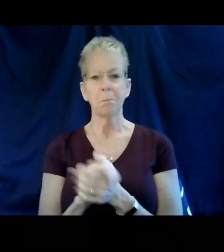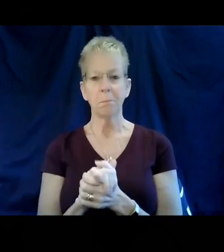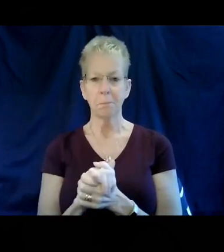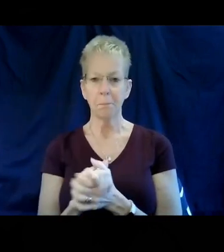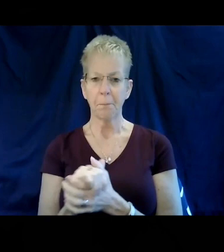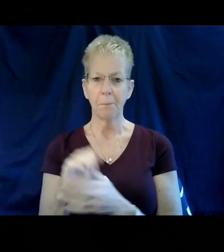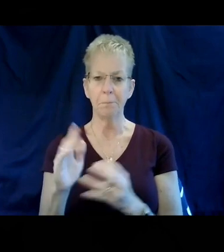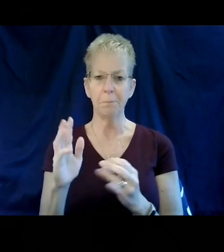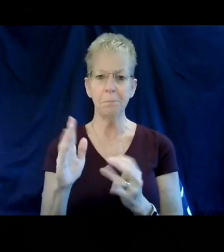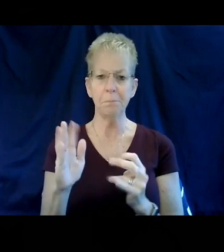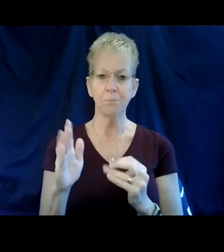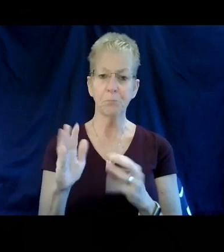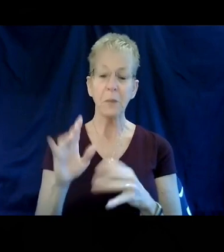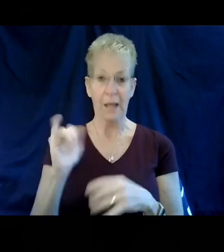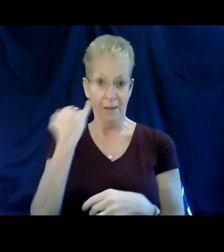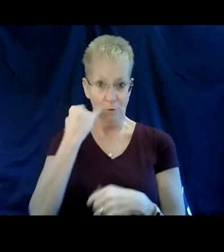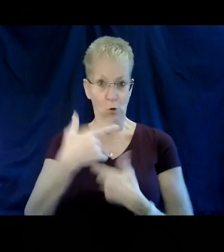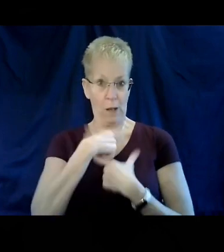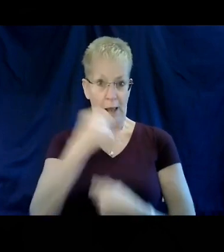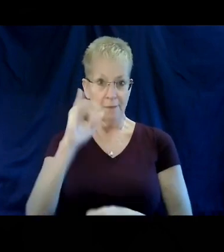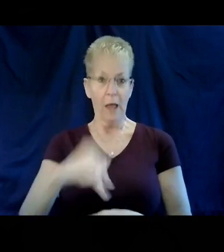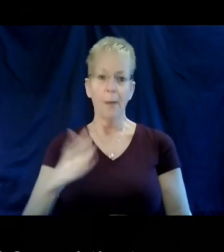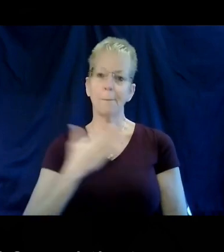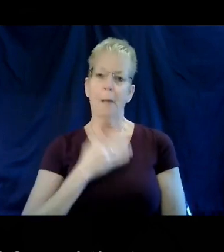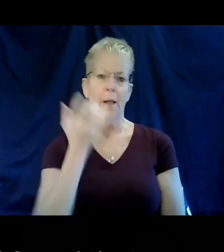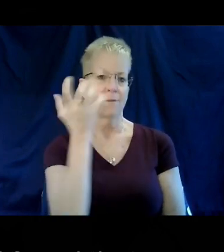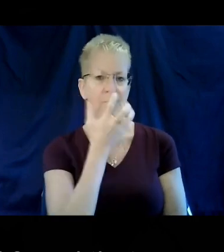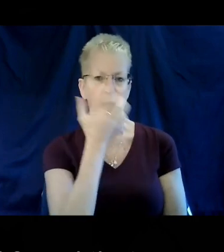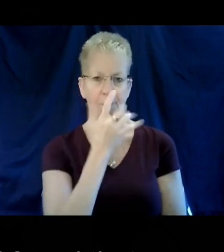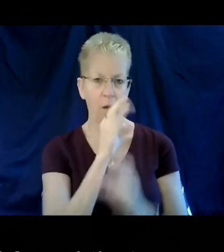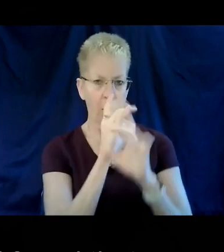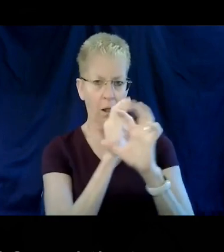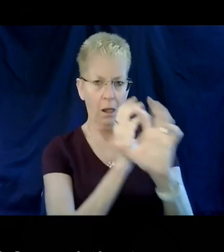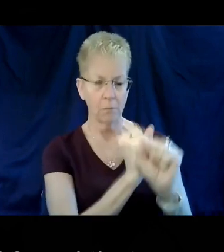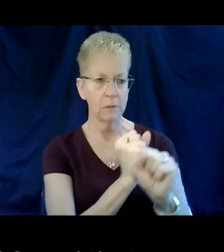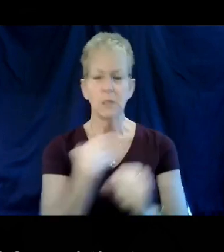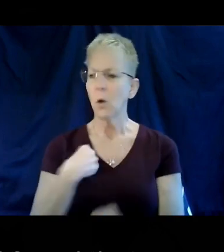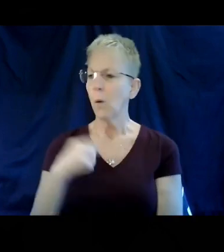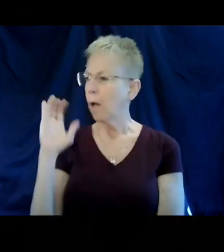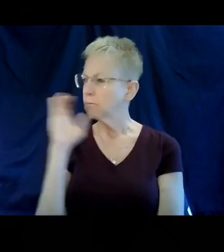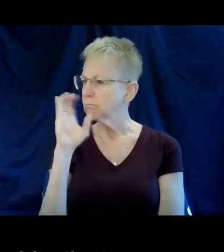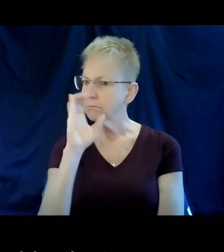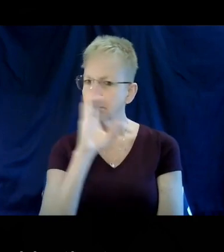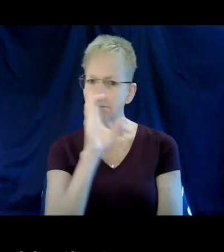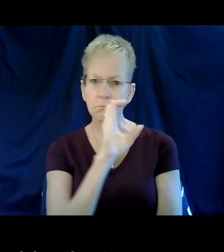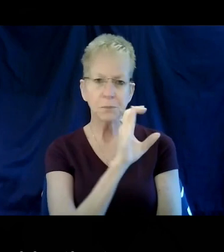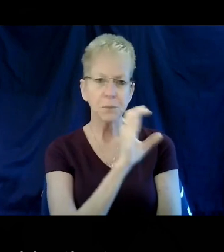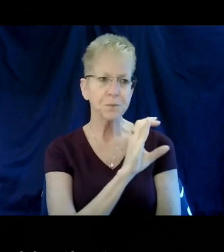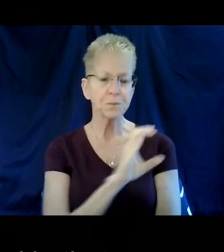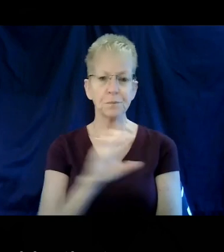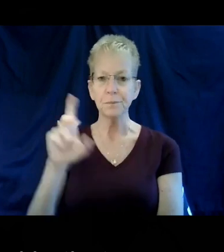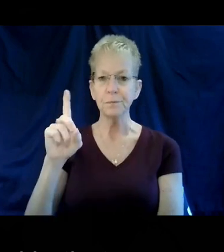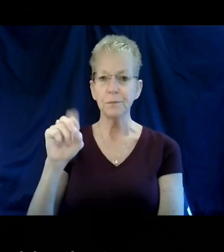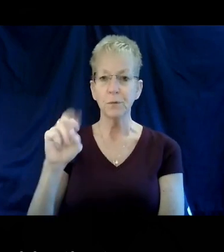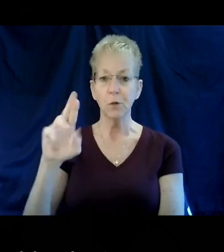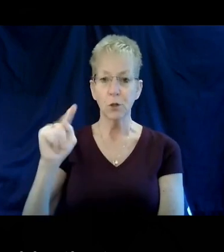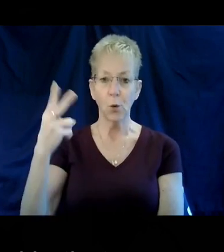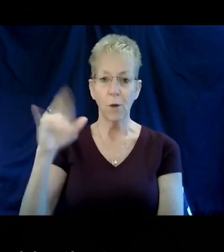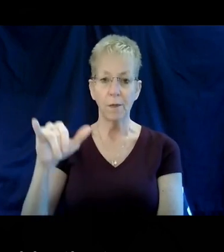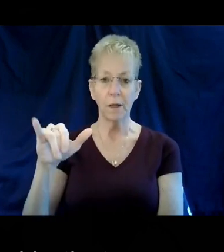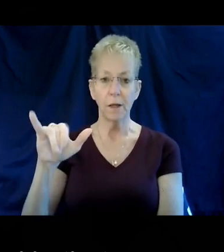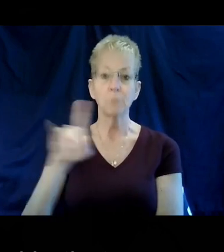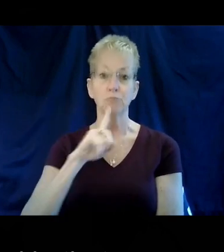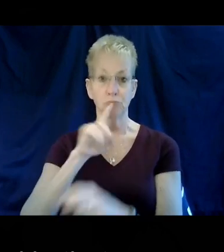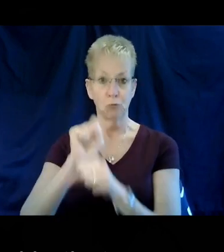Wimsey. Those were my favorite. So I looked around and found that actually Dorothy L. Sayers had lived in